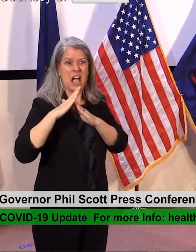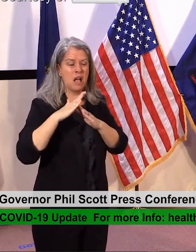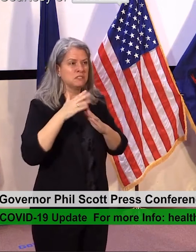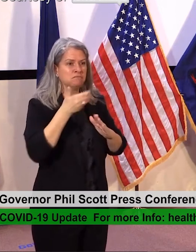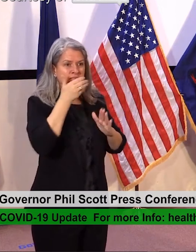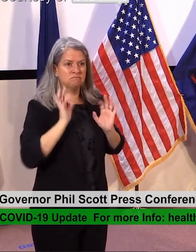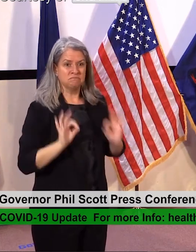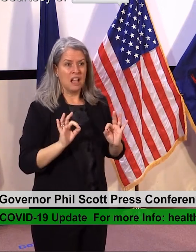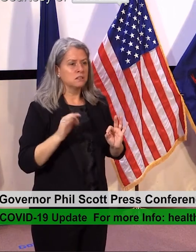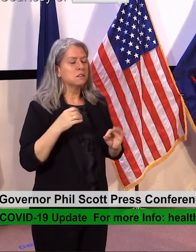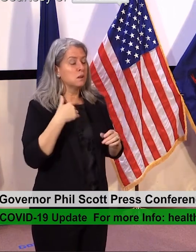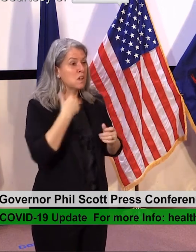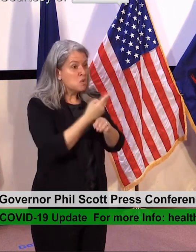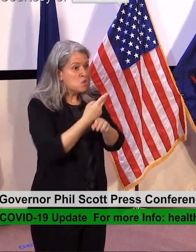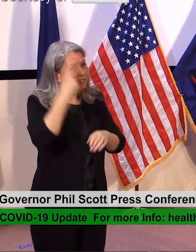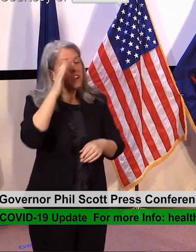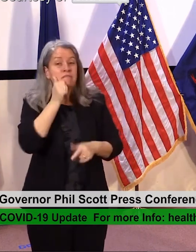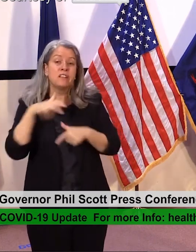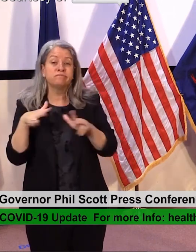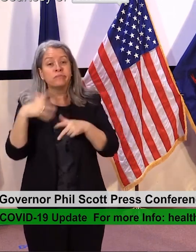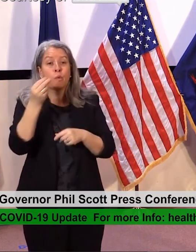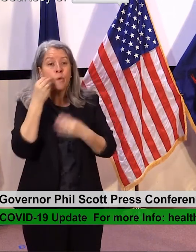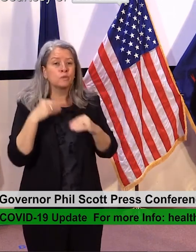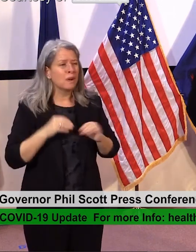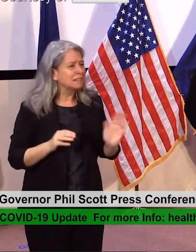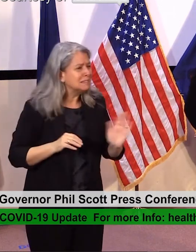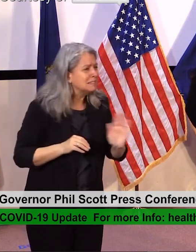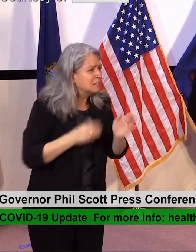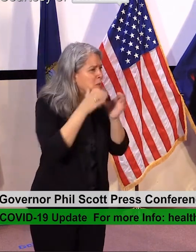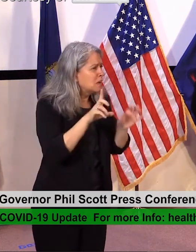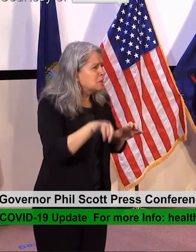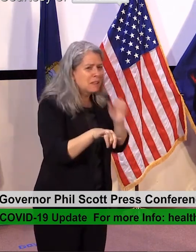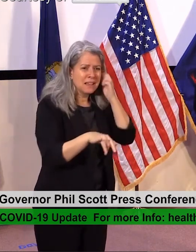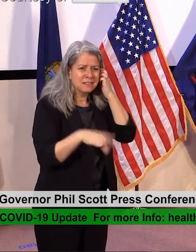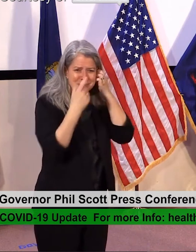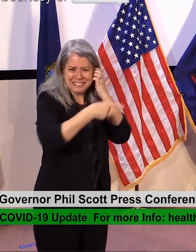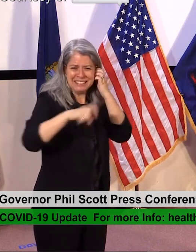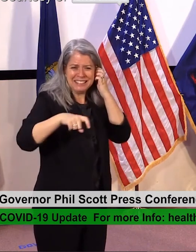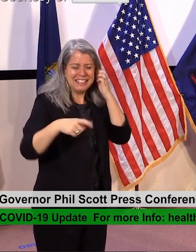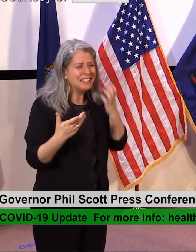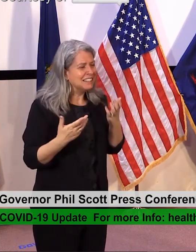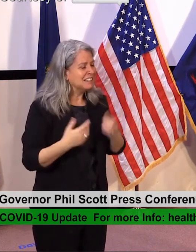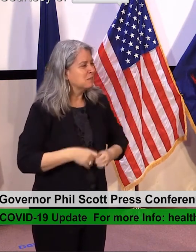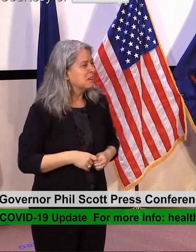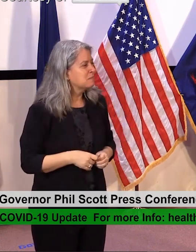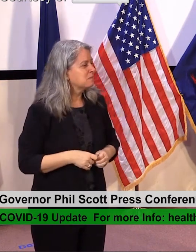instance. That would take away from those healthcare providers that they need them today.